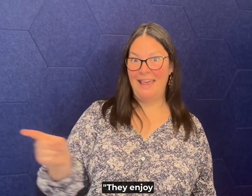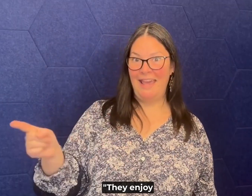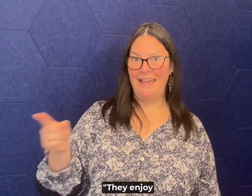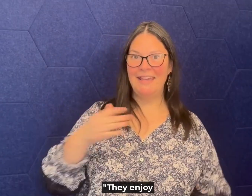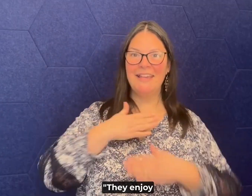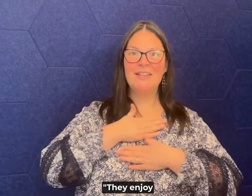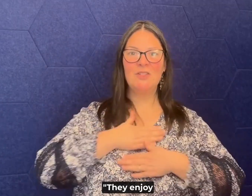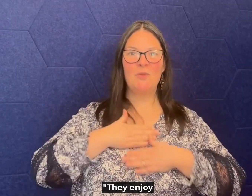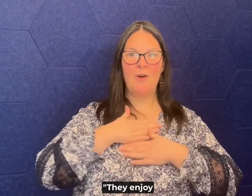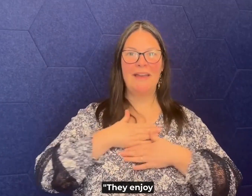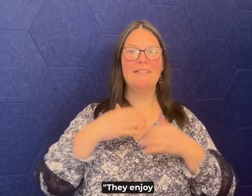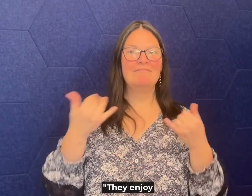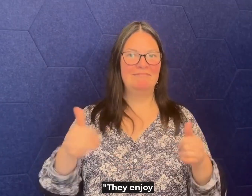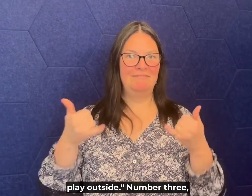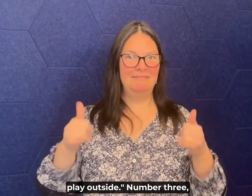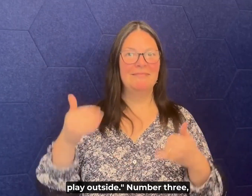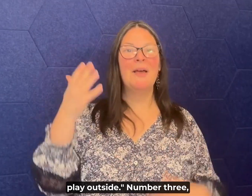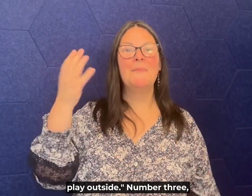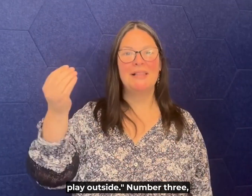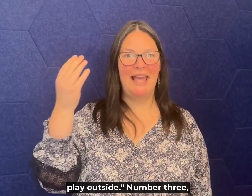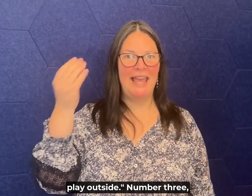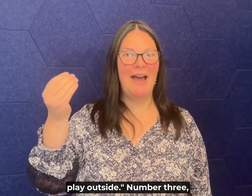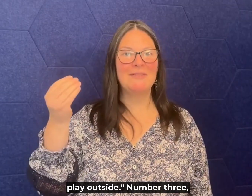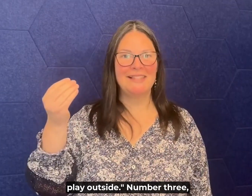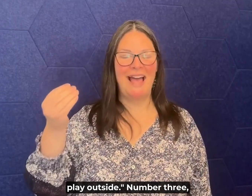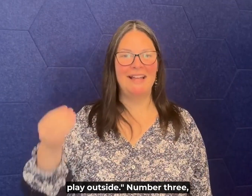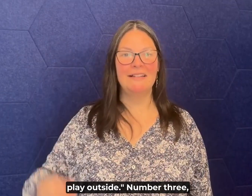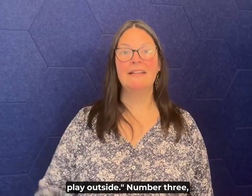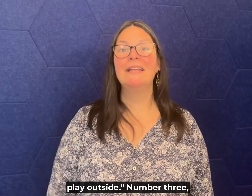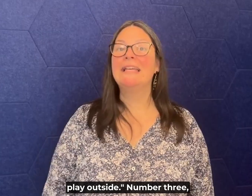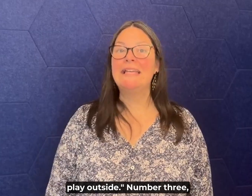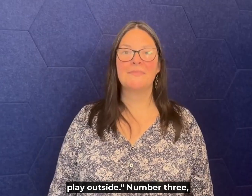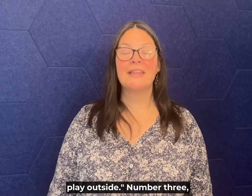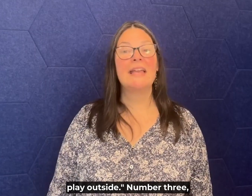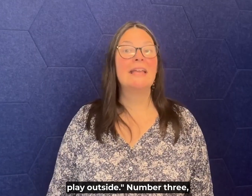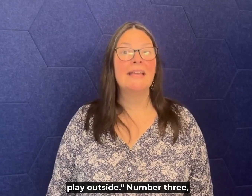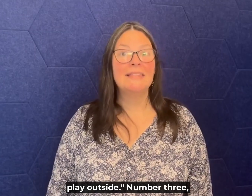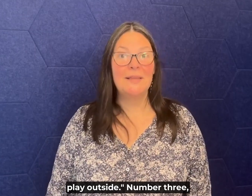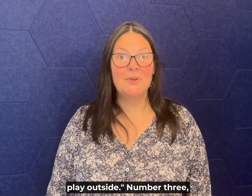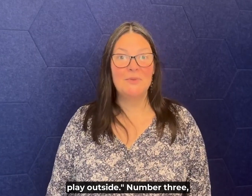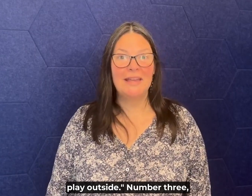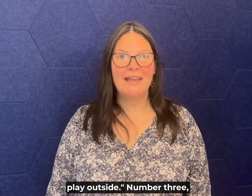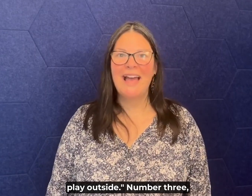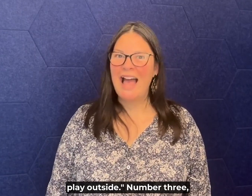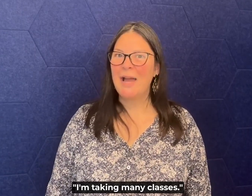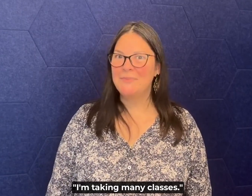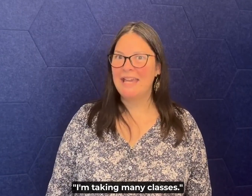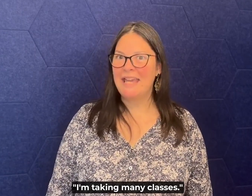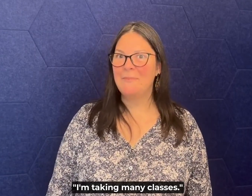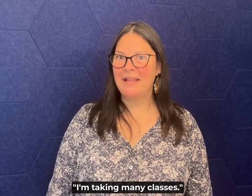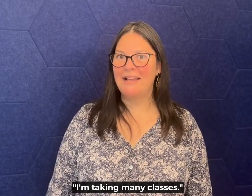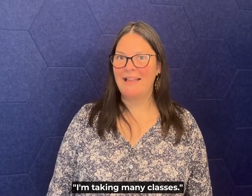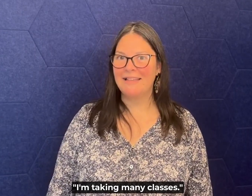They enjoy play outside. Number 3, I'm taking many